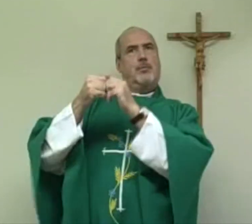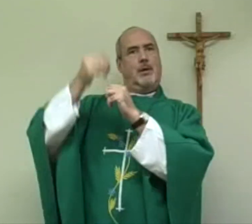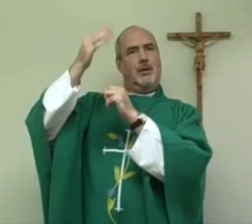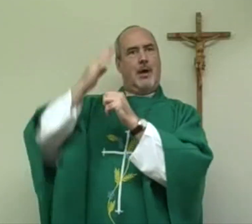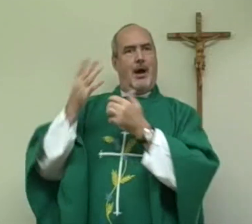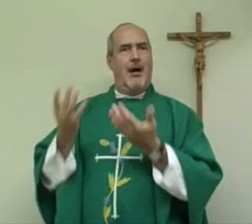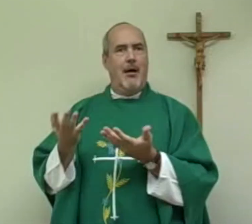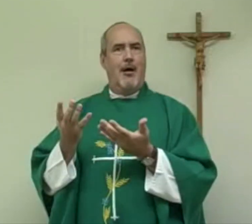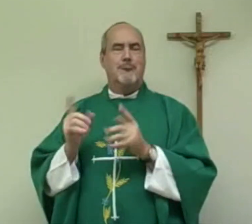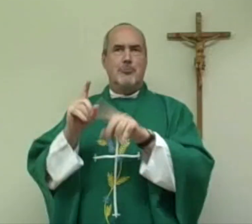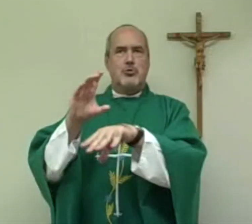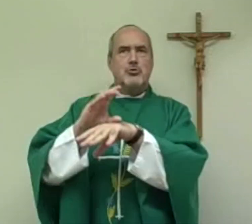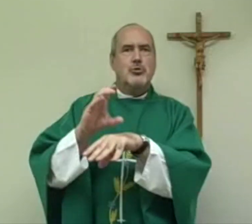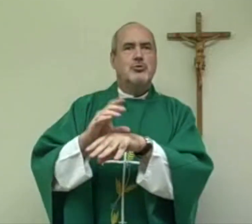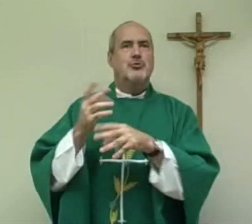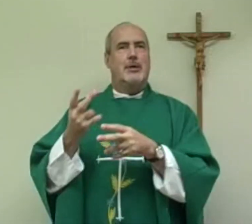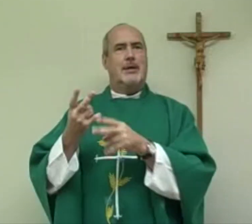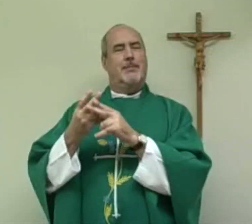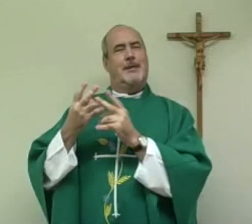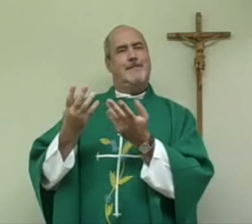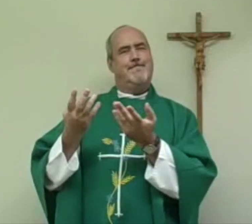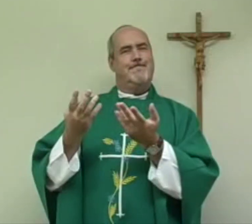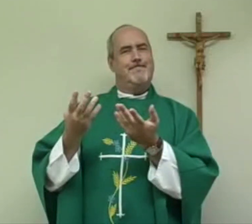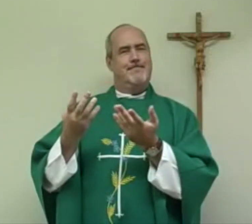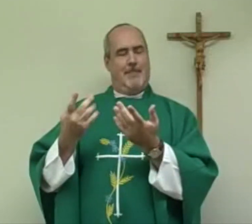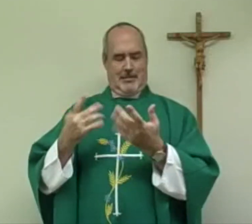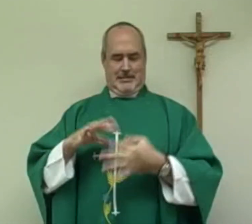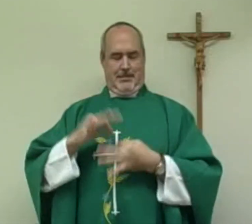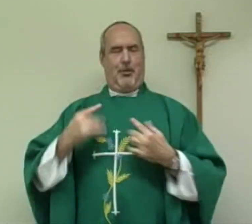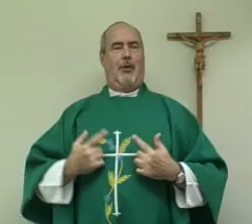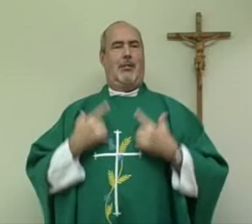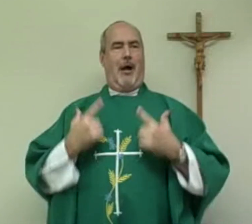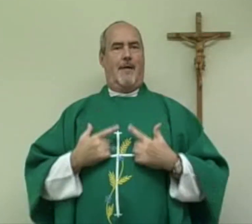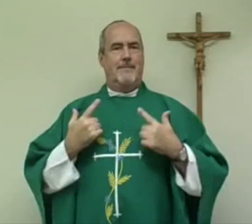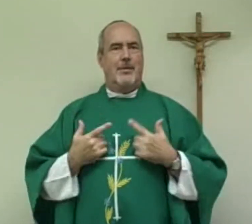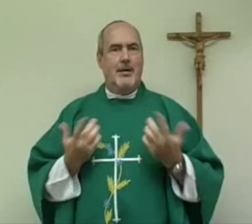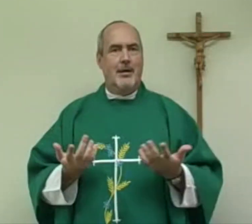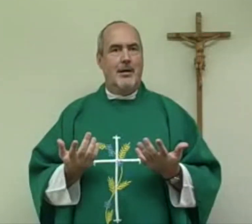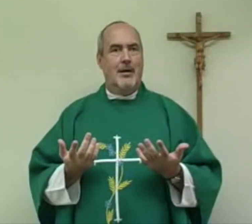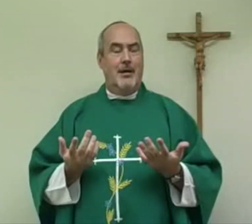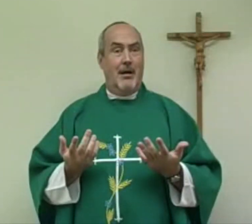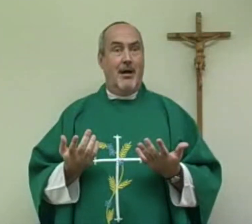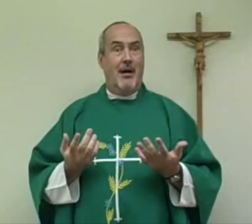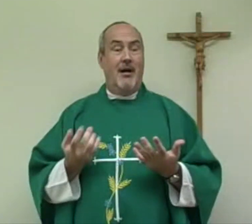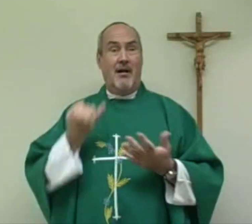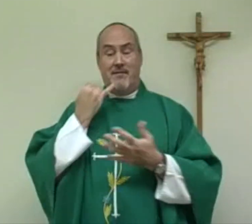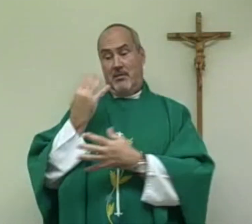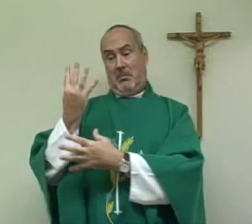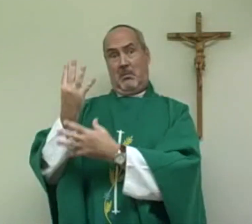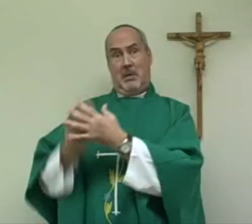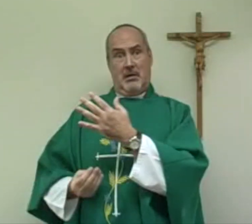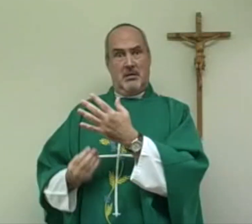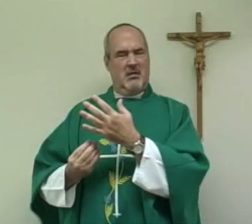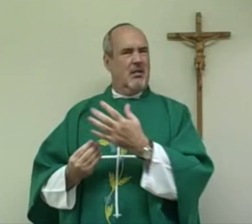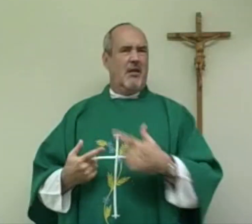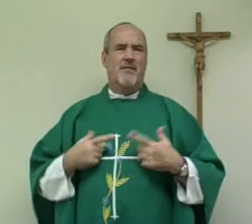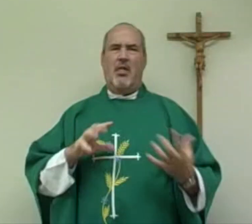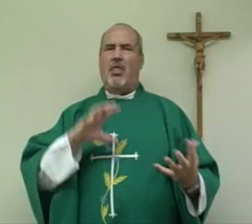spiritual part of ourselves, have that relationship with God by going to church and having that spiritual life. If